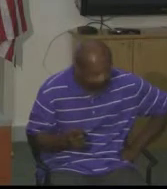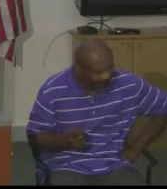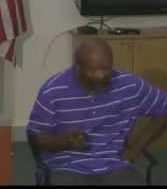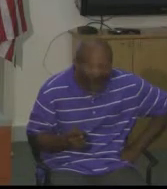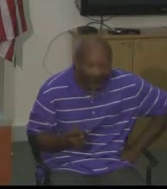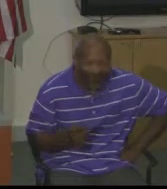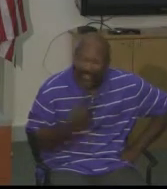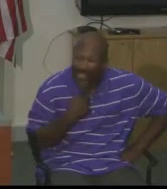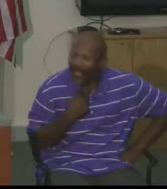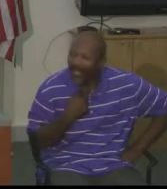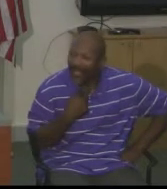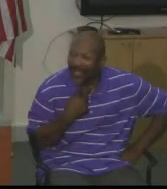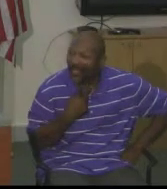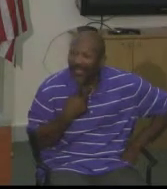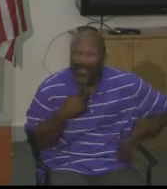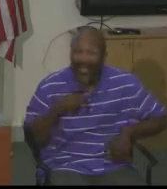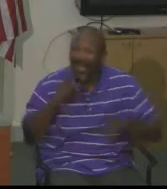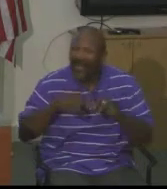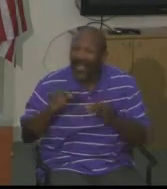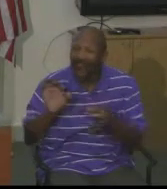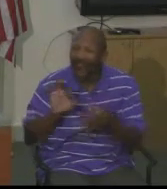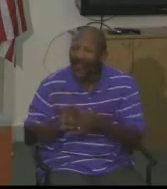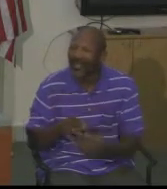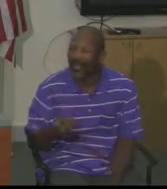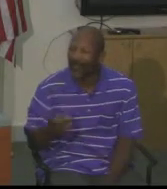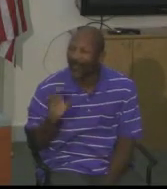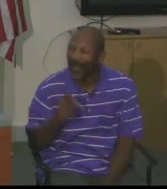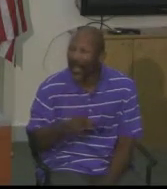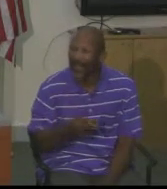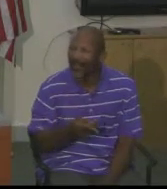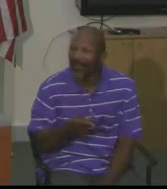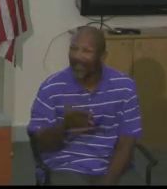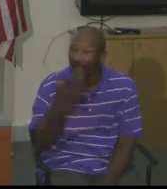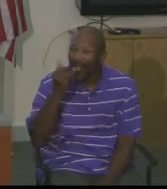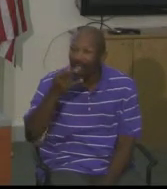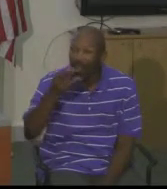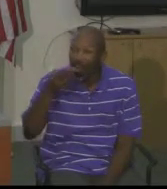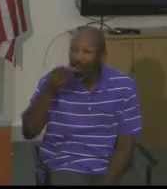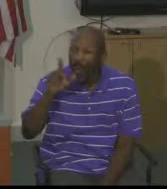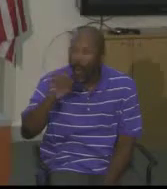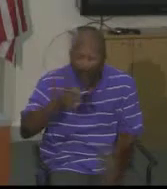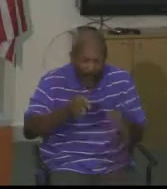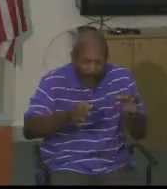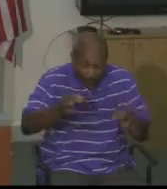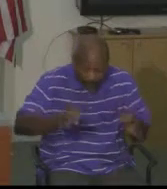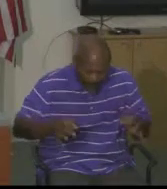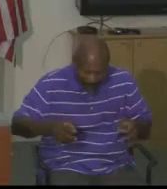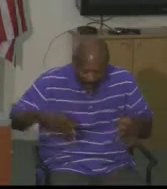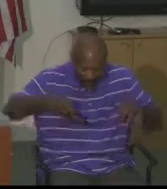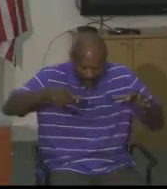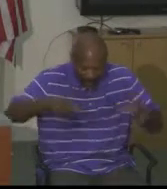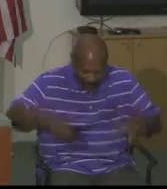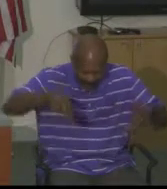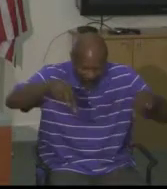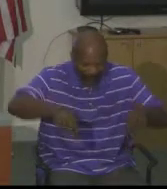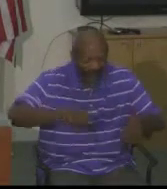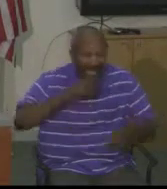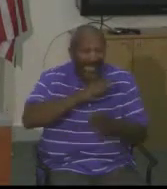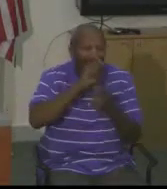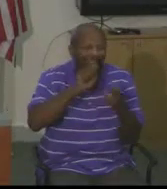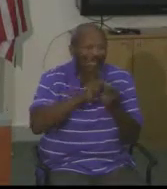put an ITX motherboard back into the hole pattern because it's not exactly ITX.